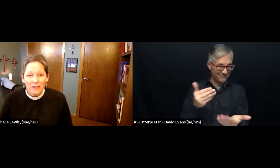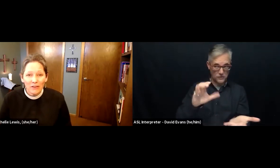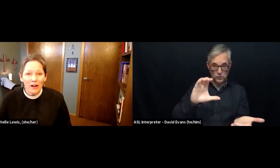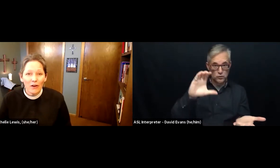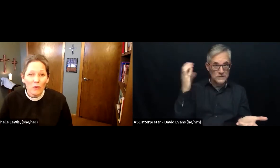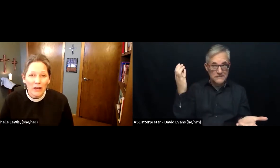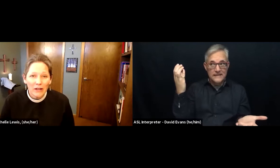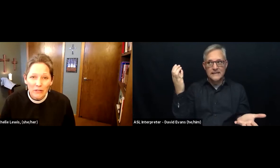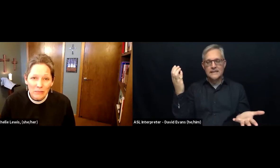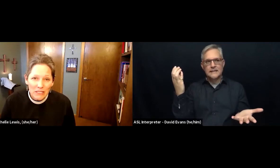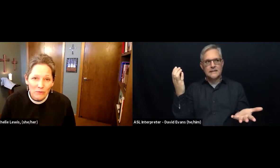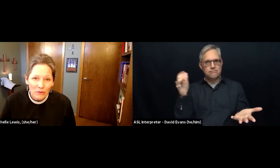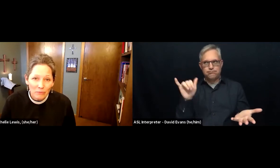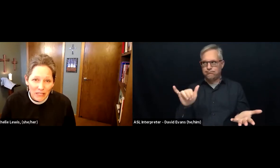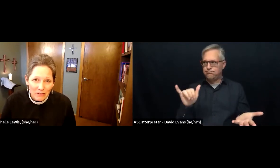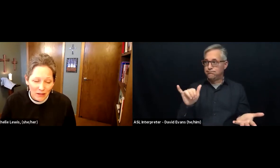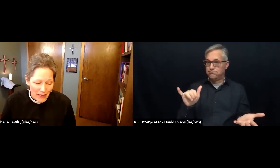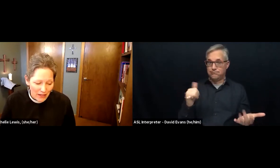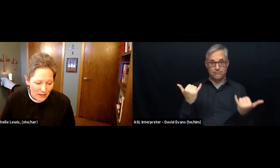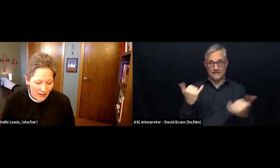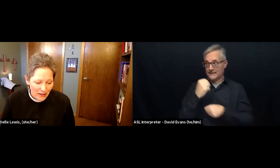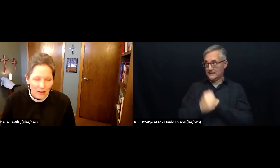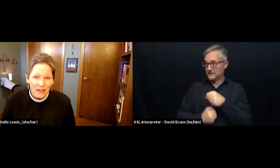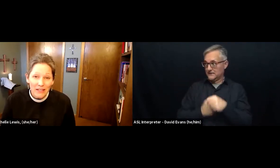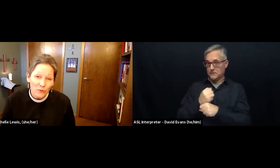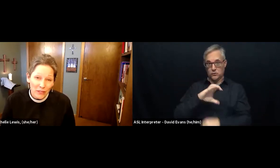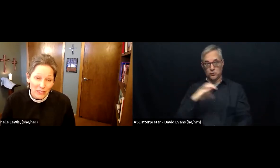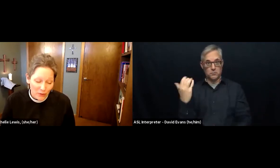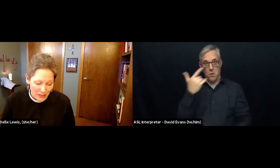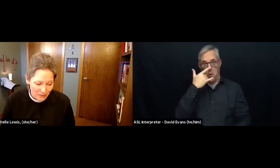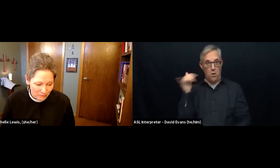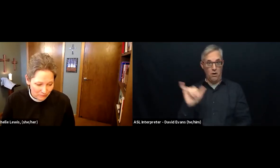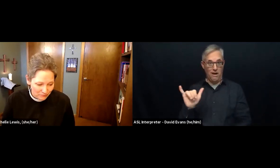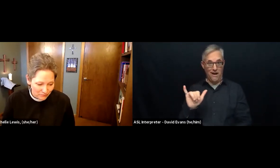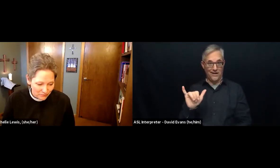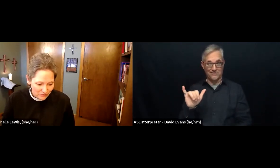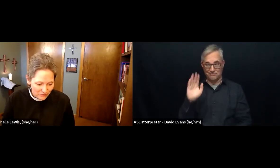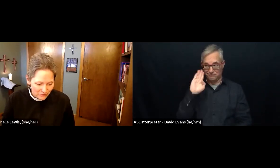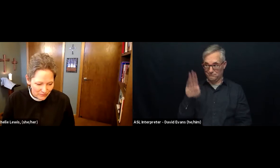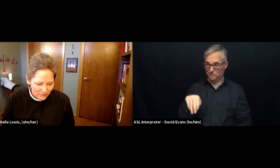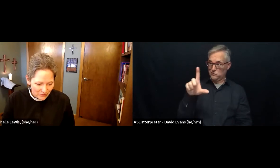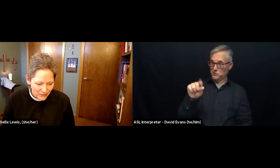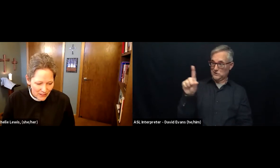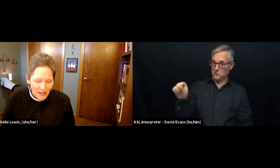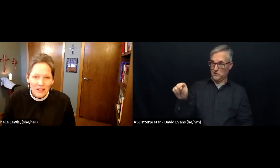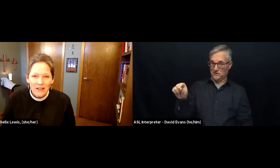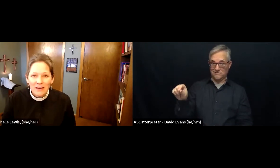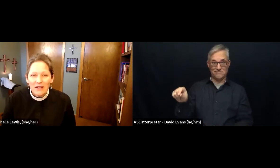have to figure out what Christmas will be like in 2020.